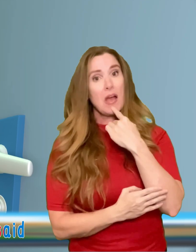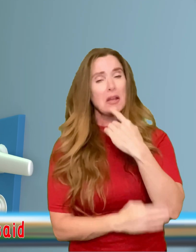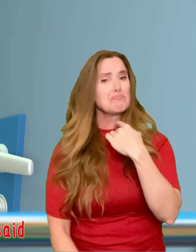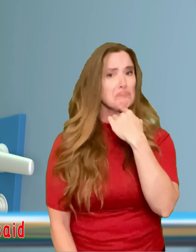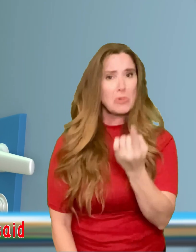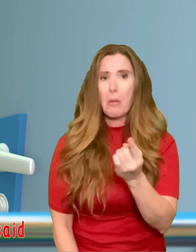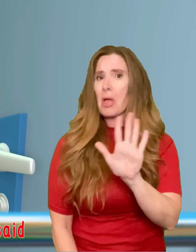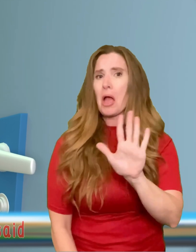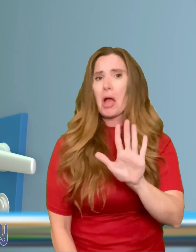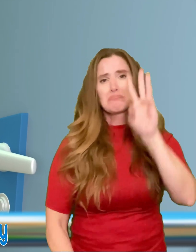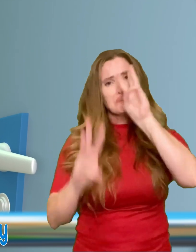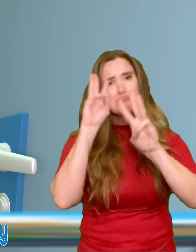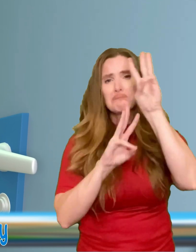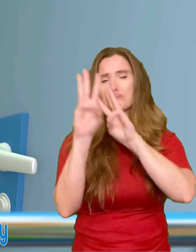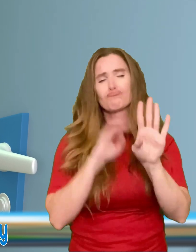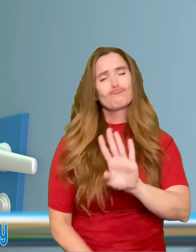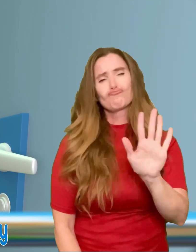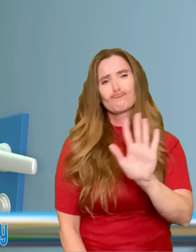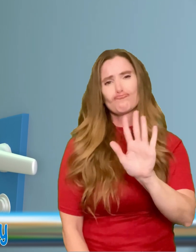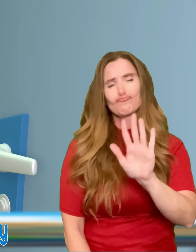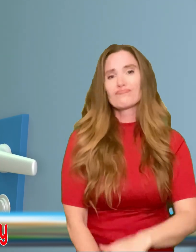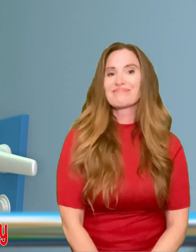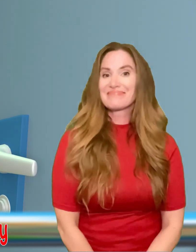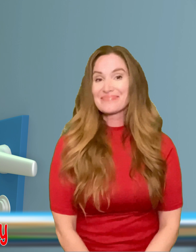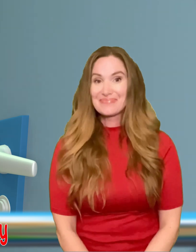said he told them not to